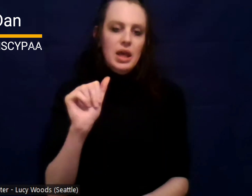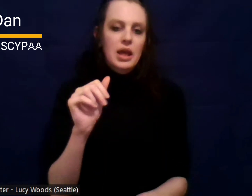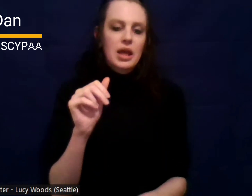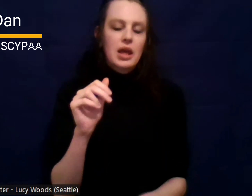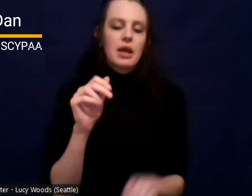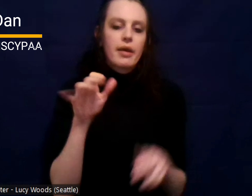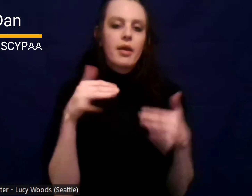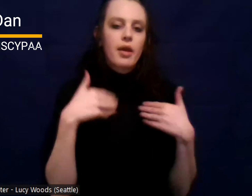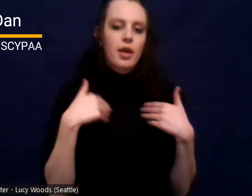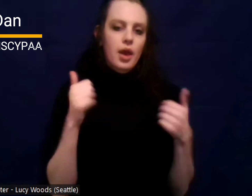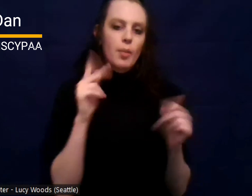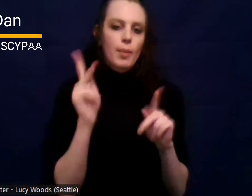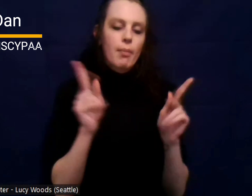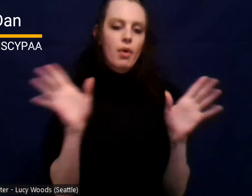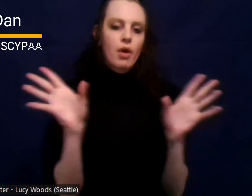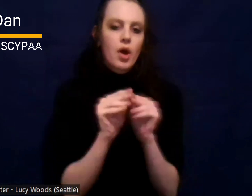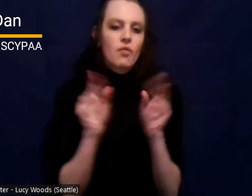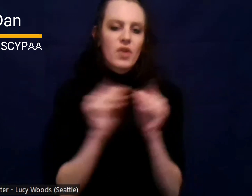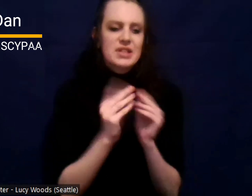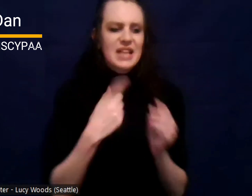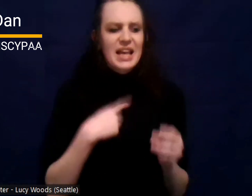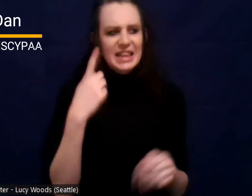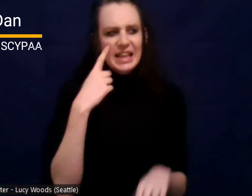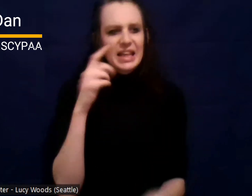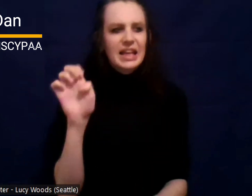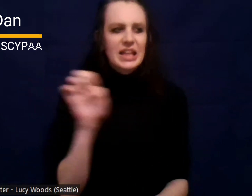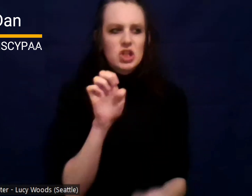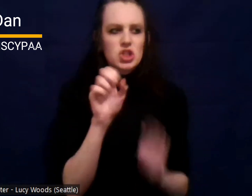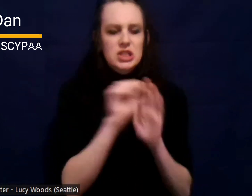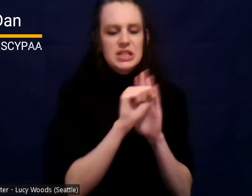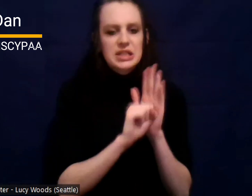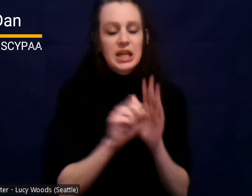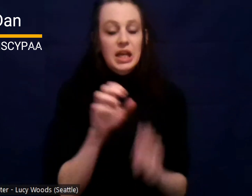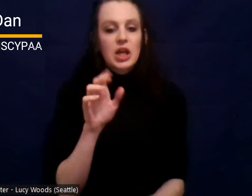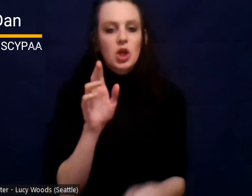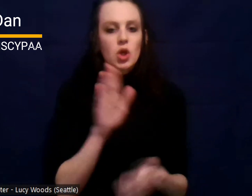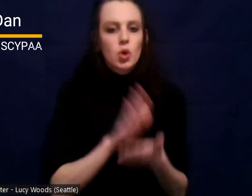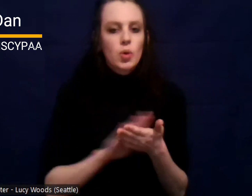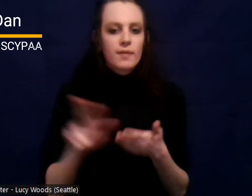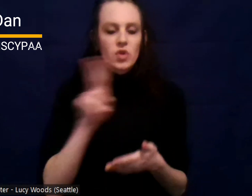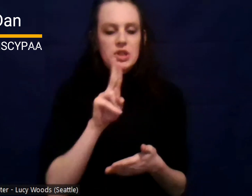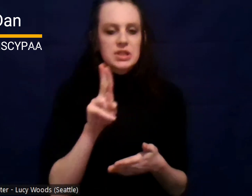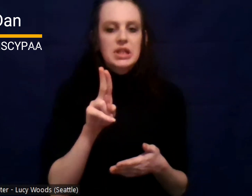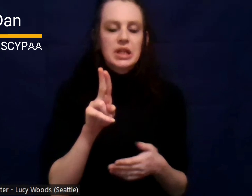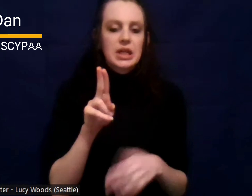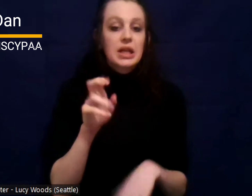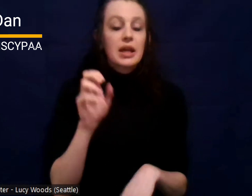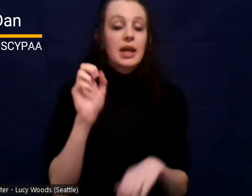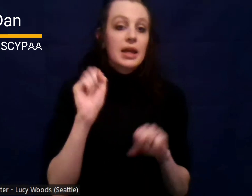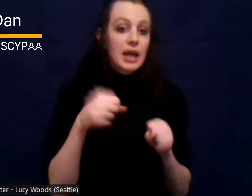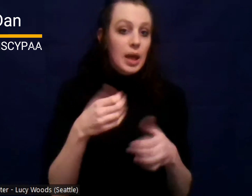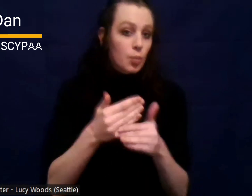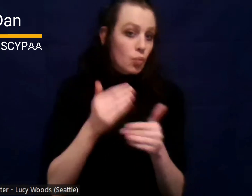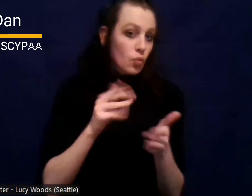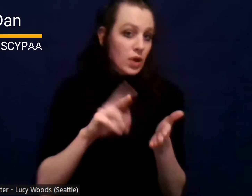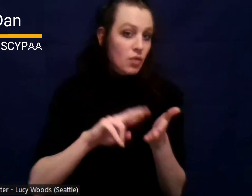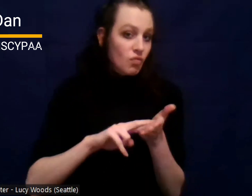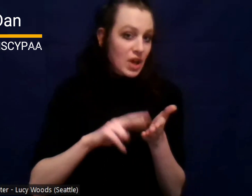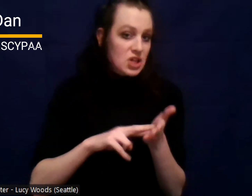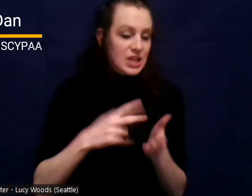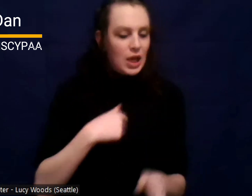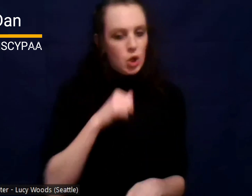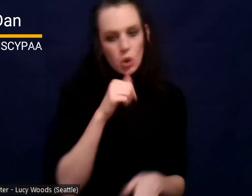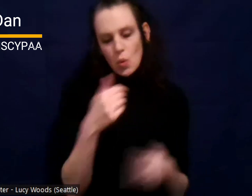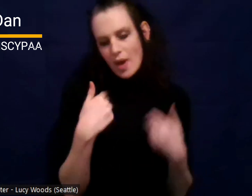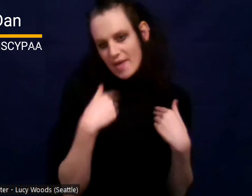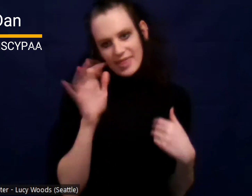Eastern State University, which is in Montgomery County, and you can pre-reg. I don't have any of that information. I don't